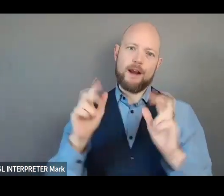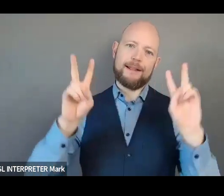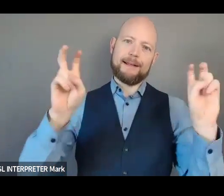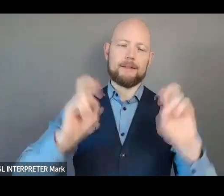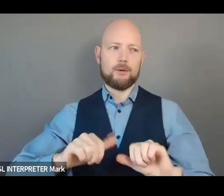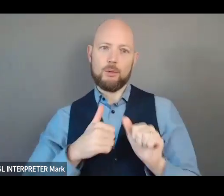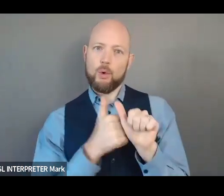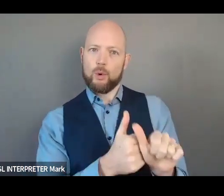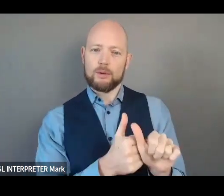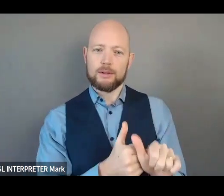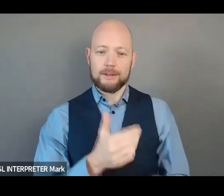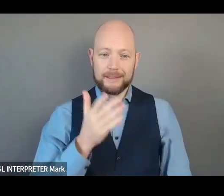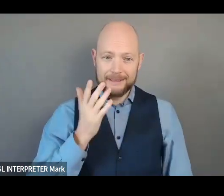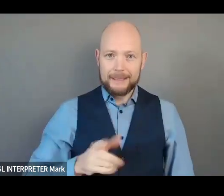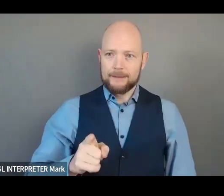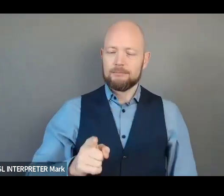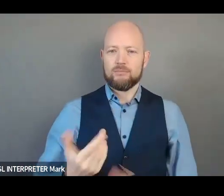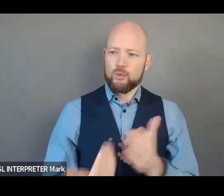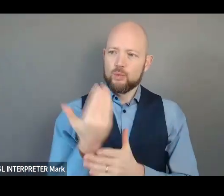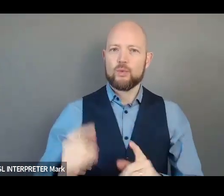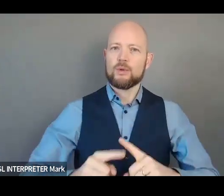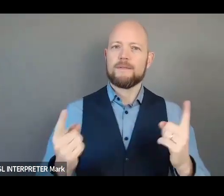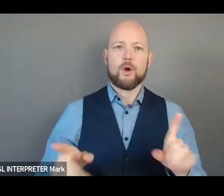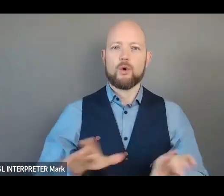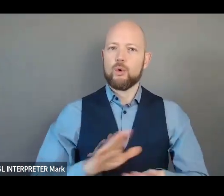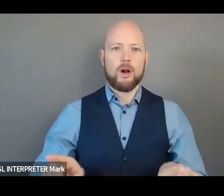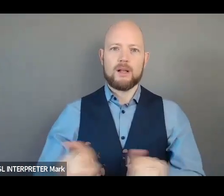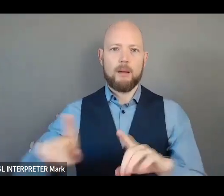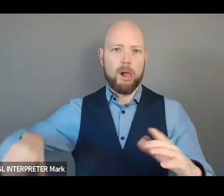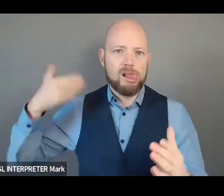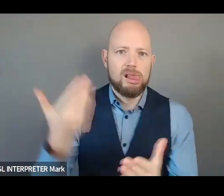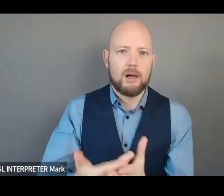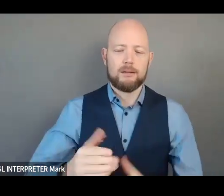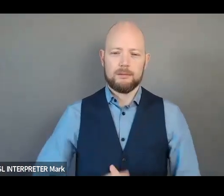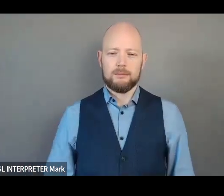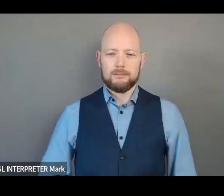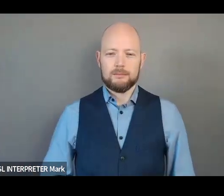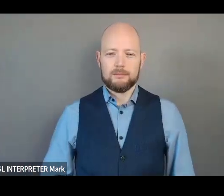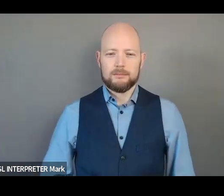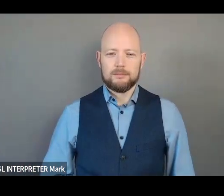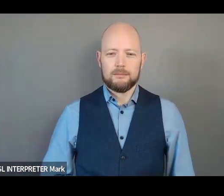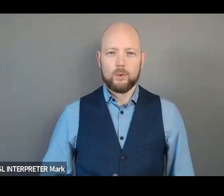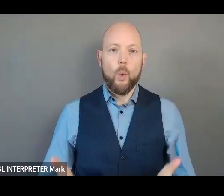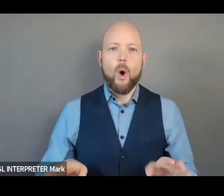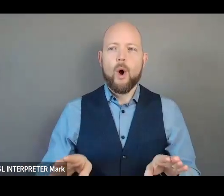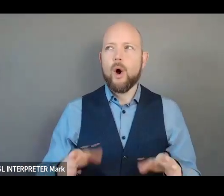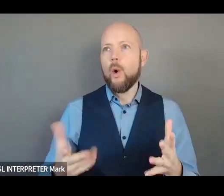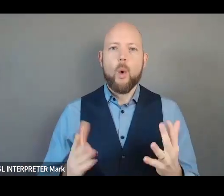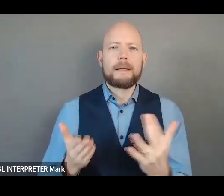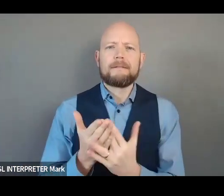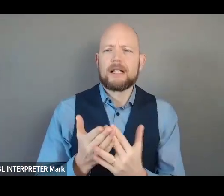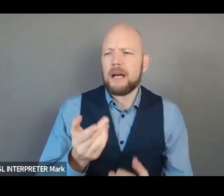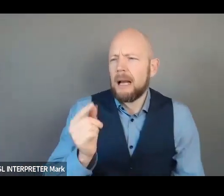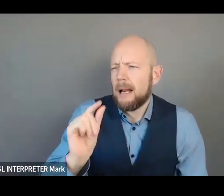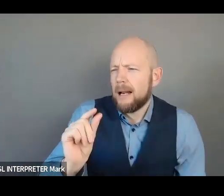in your workplace. And we have to try and avoid interventions that nibble away at the edges,